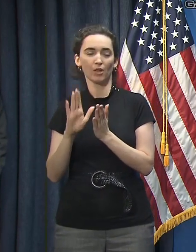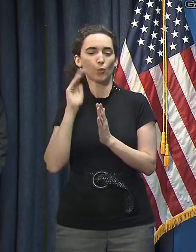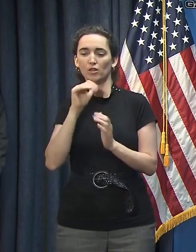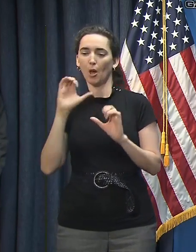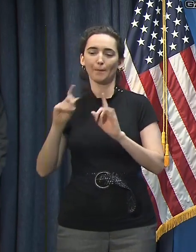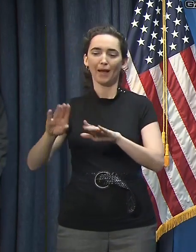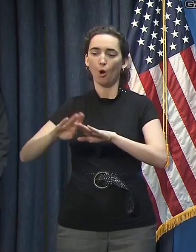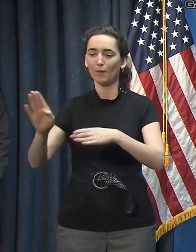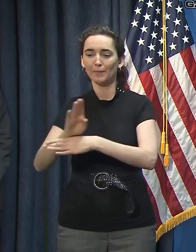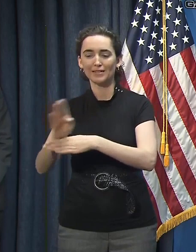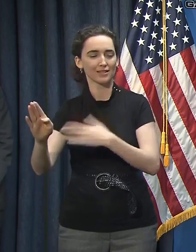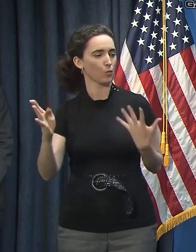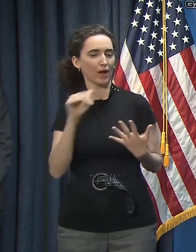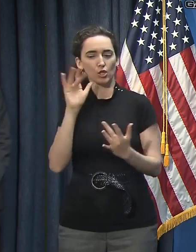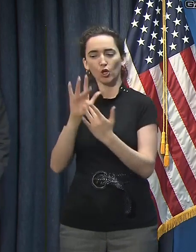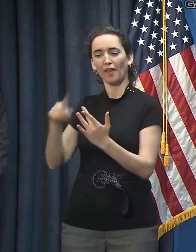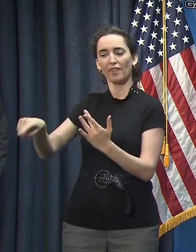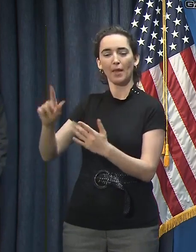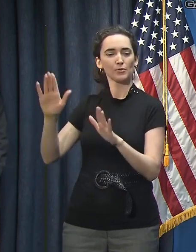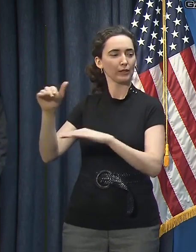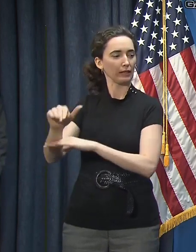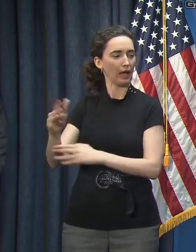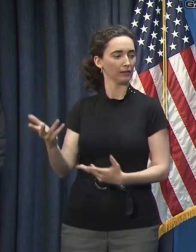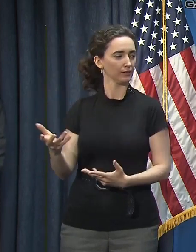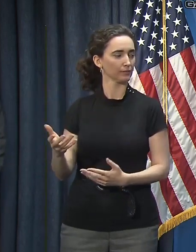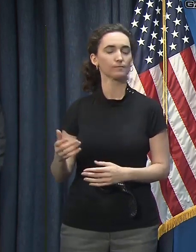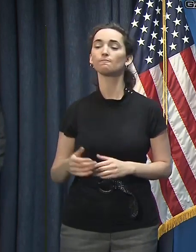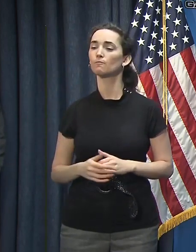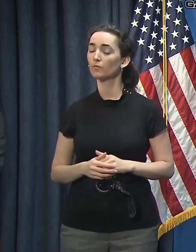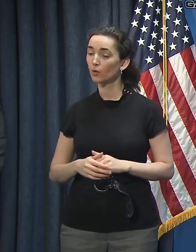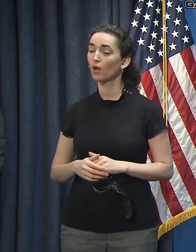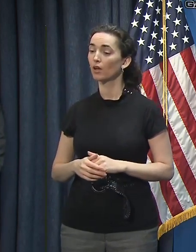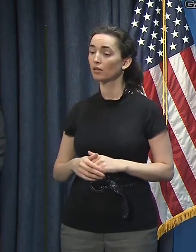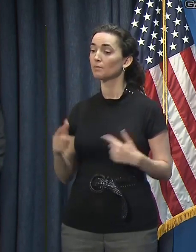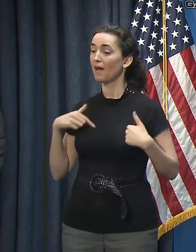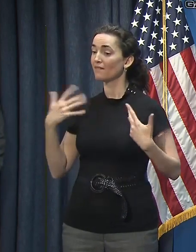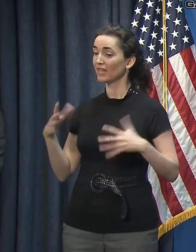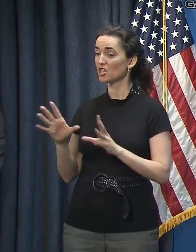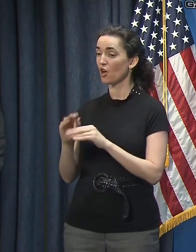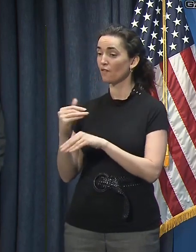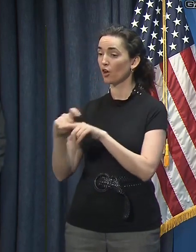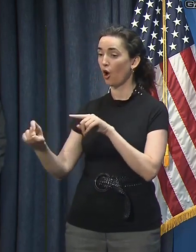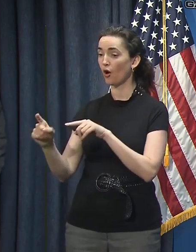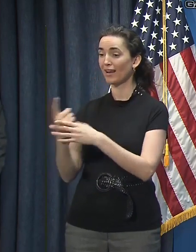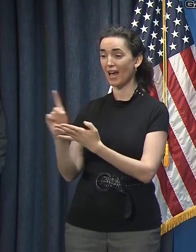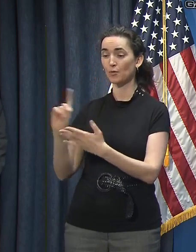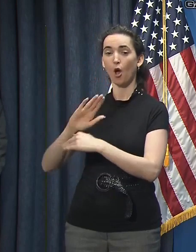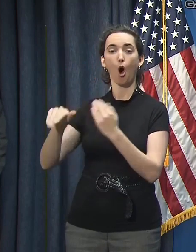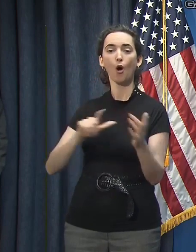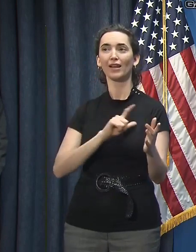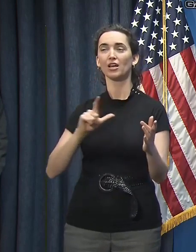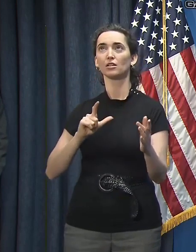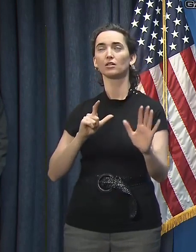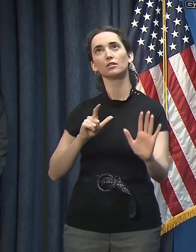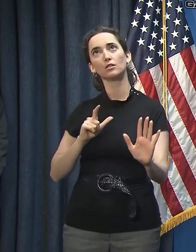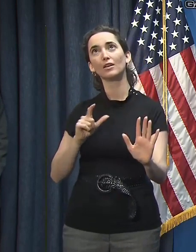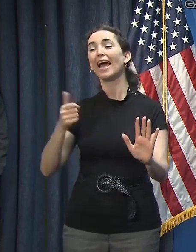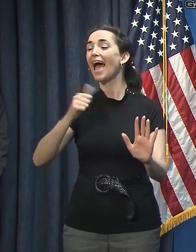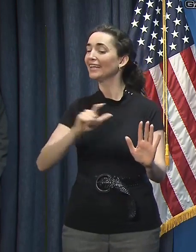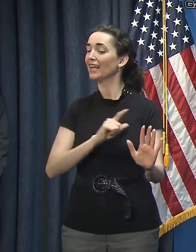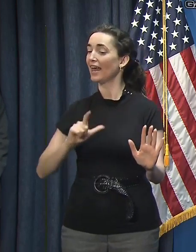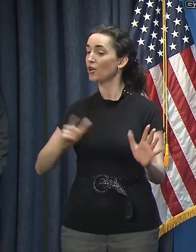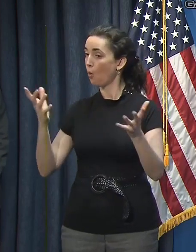Well, you know, we had met with, I had conference calls last week with all any legislator